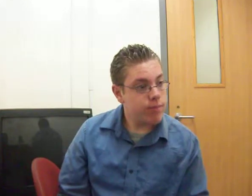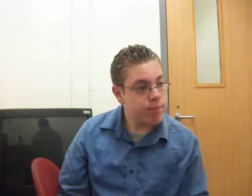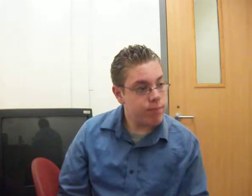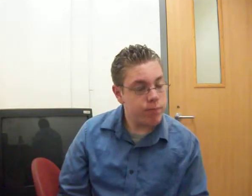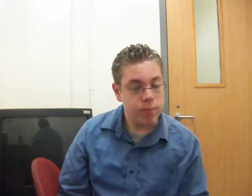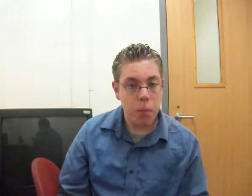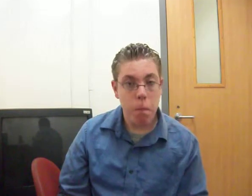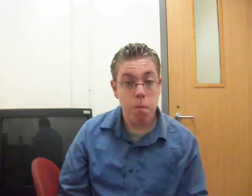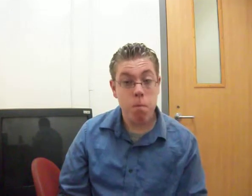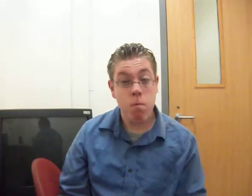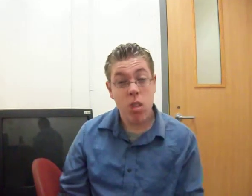sail.